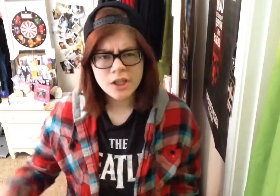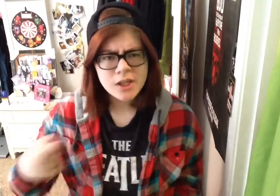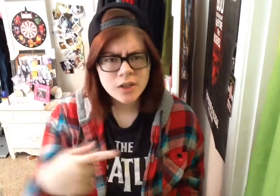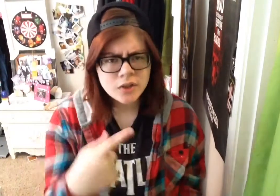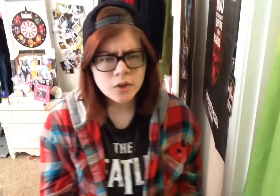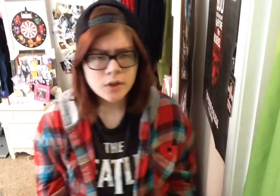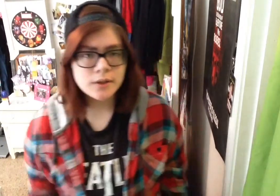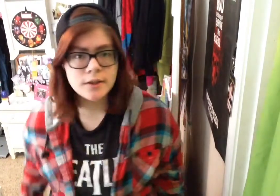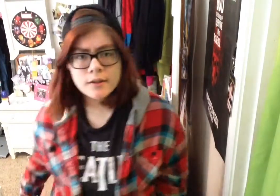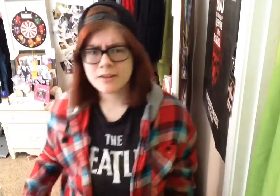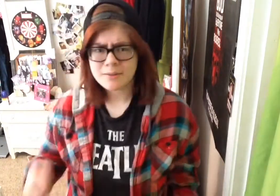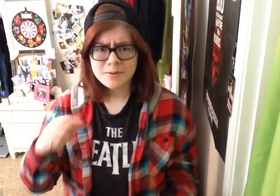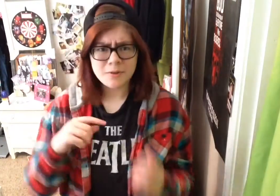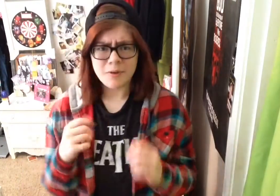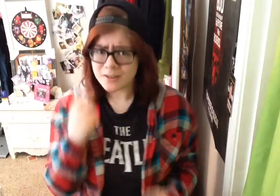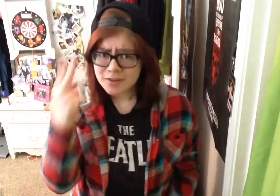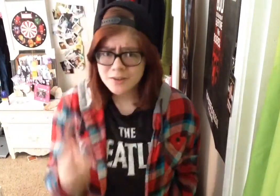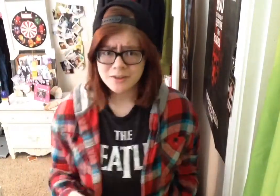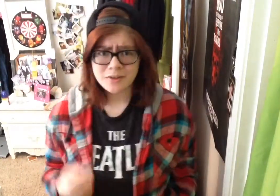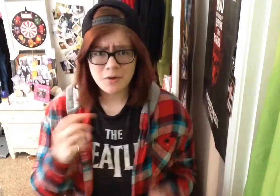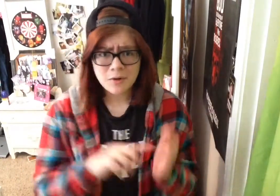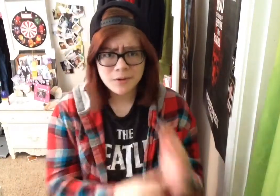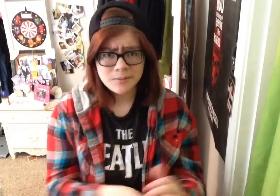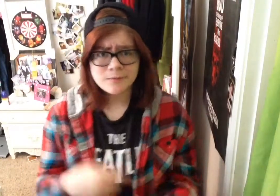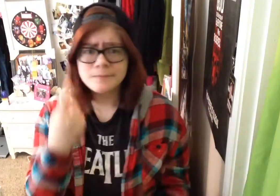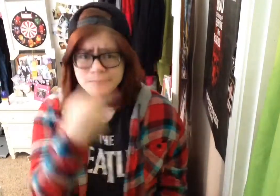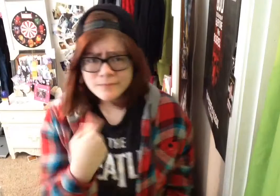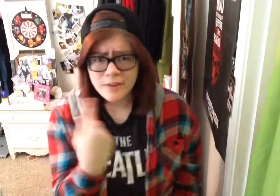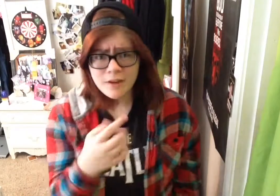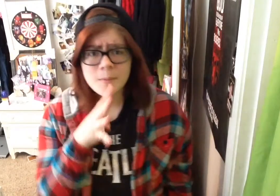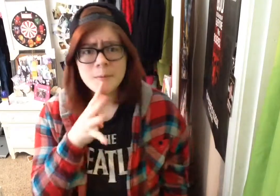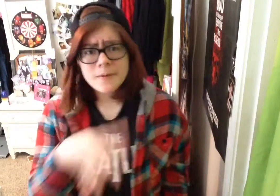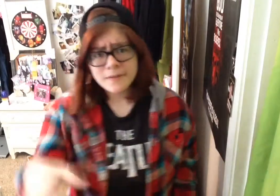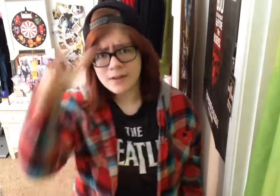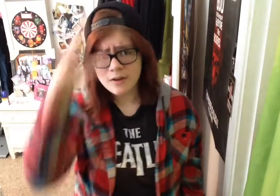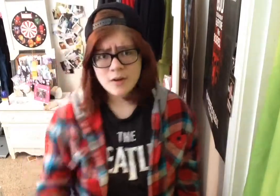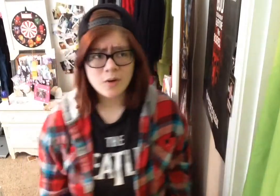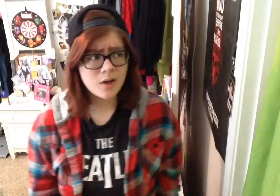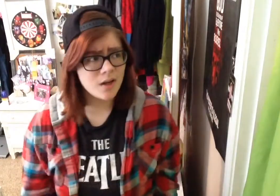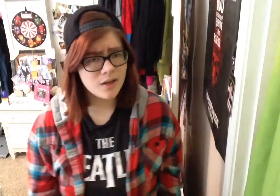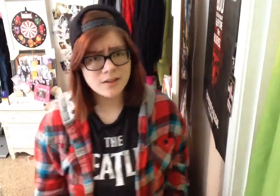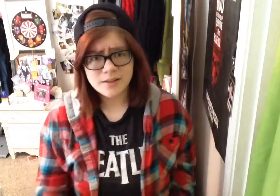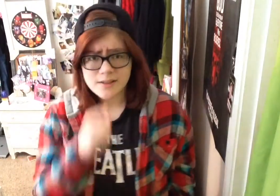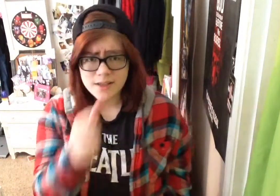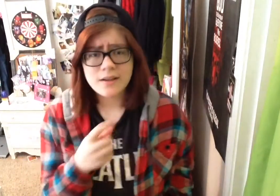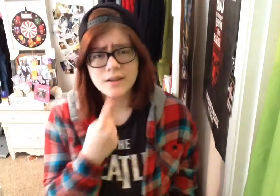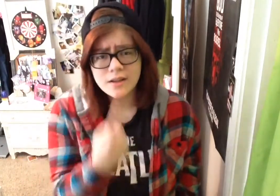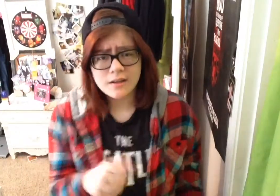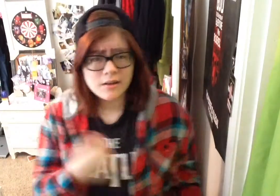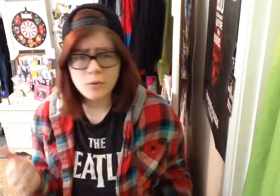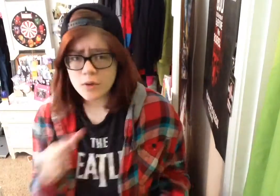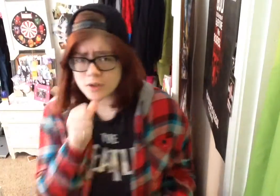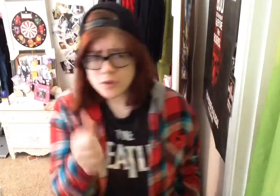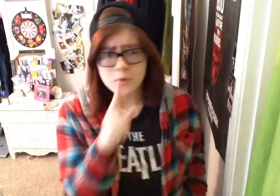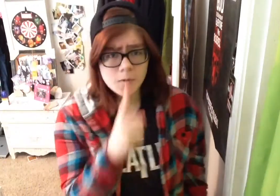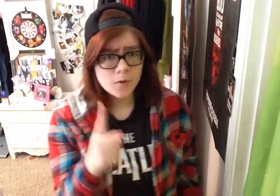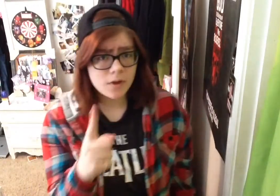George, George, I'm trying to watch the show. You should have watched your mouth before you talked about my father, though. I didn't say anything that wasn't true. Your